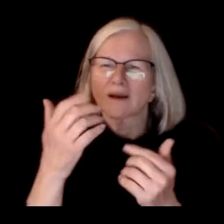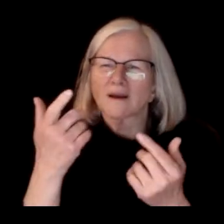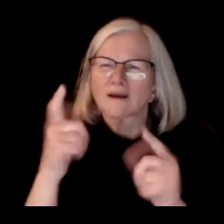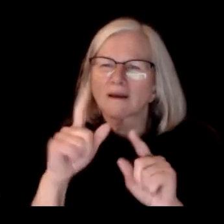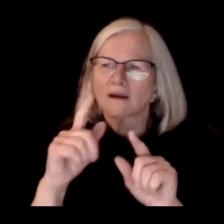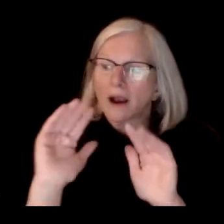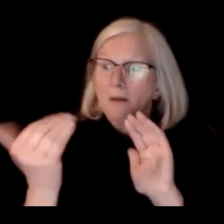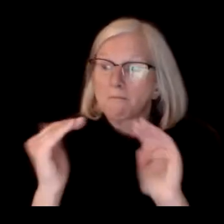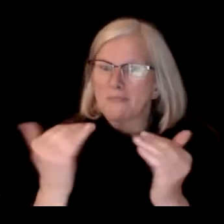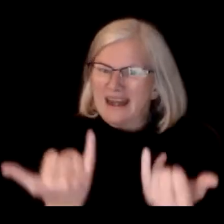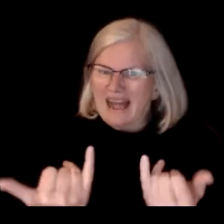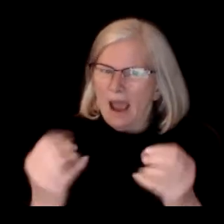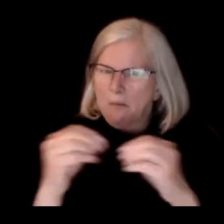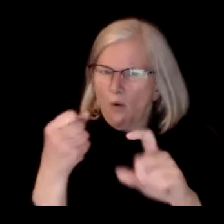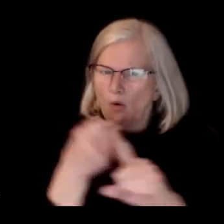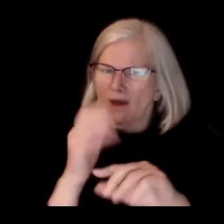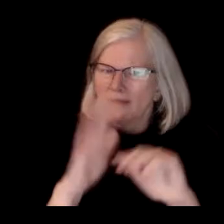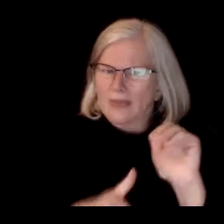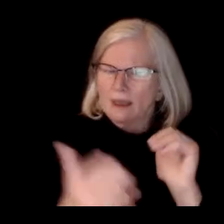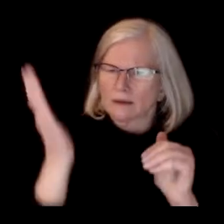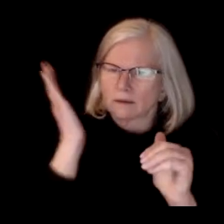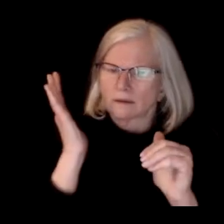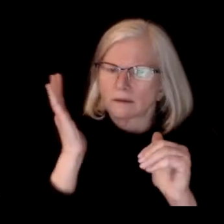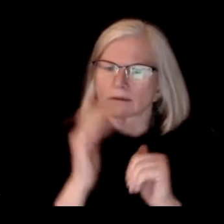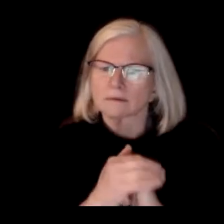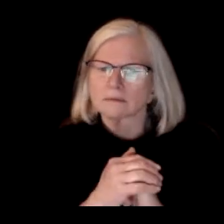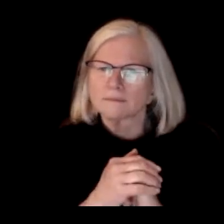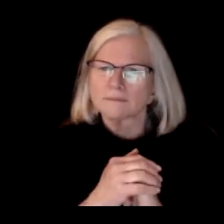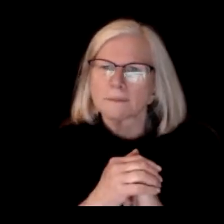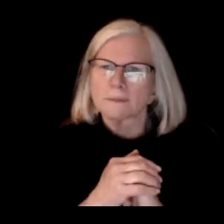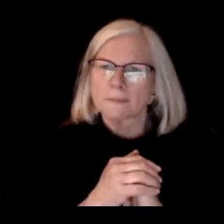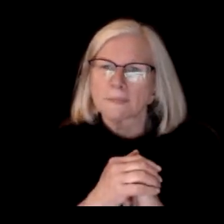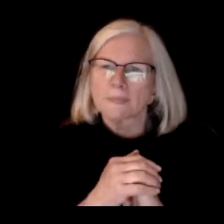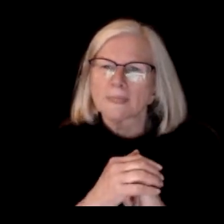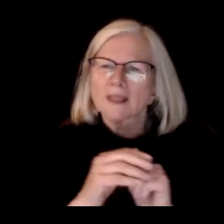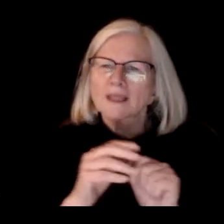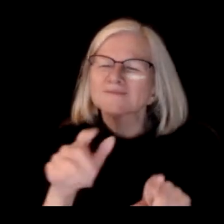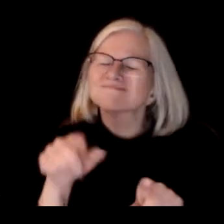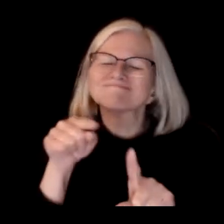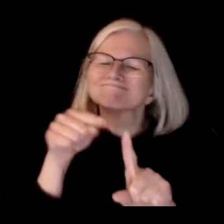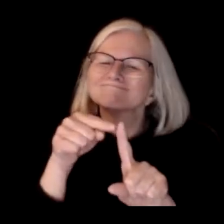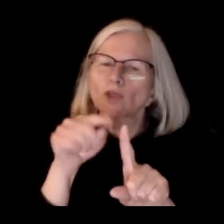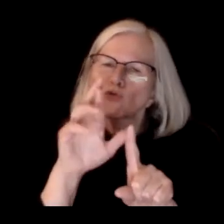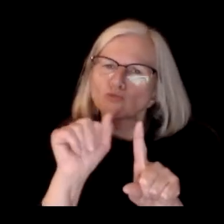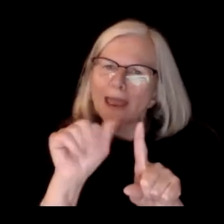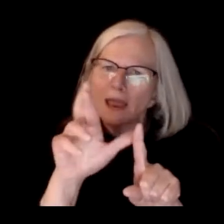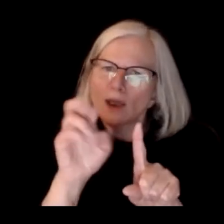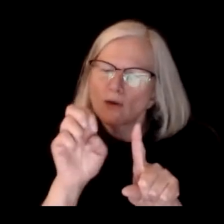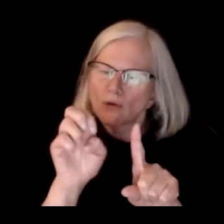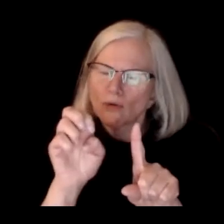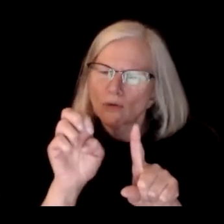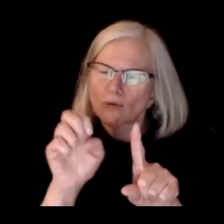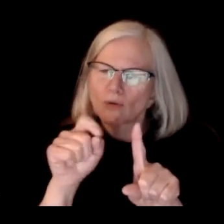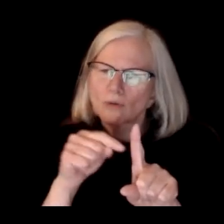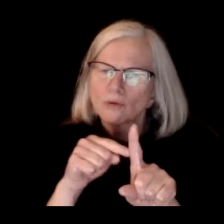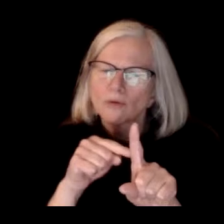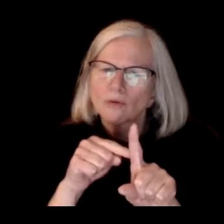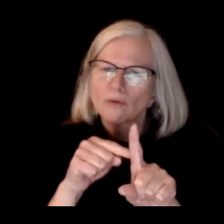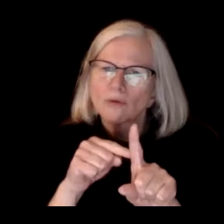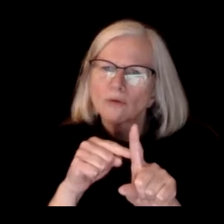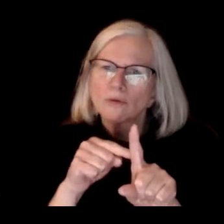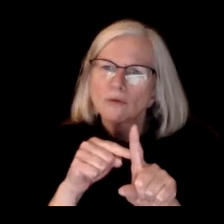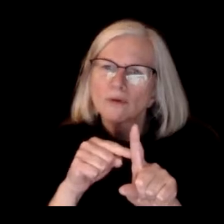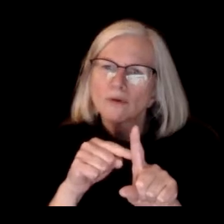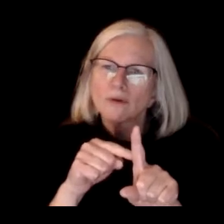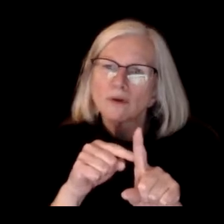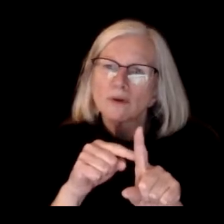still extremely rare. 56 cases out of more than 72,000 cases